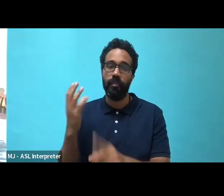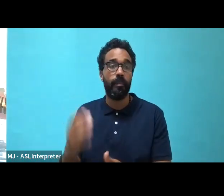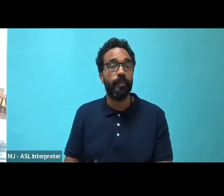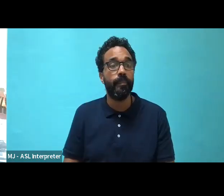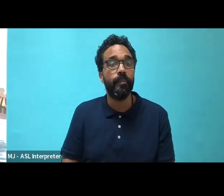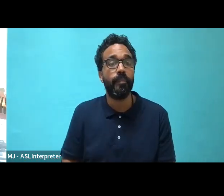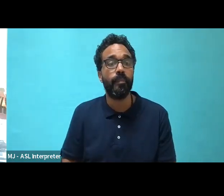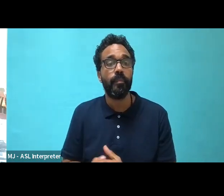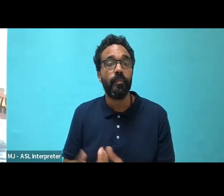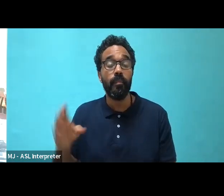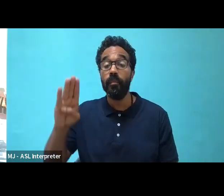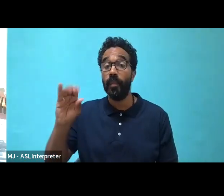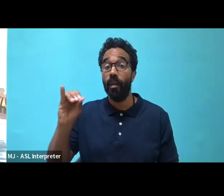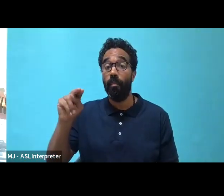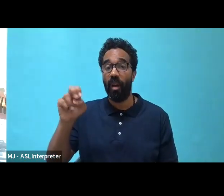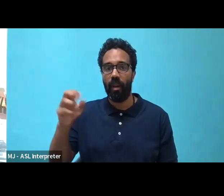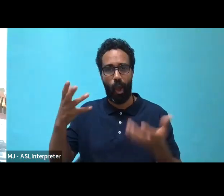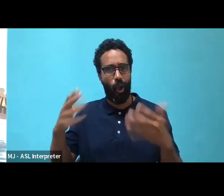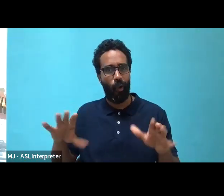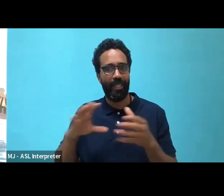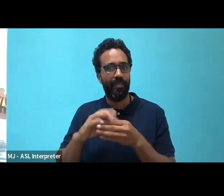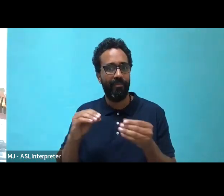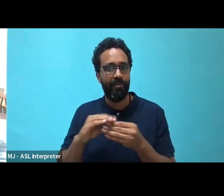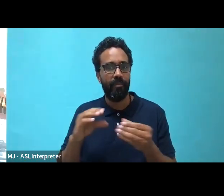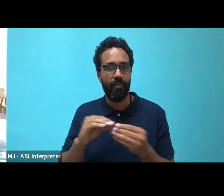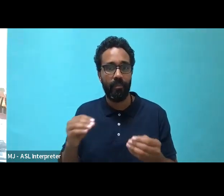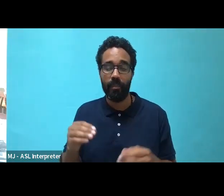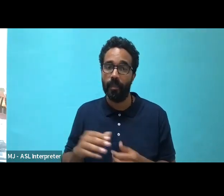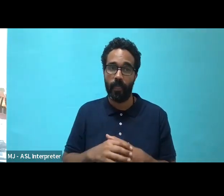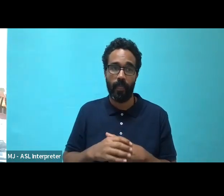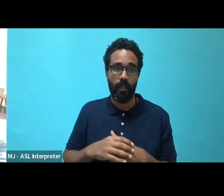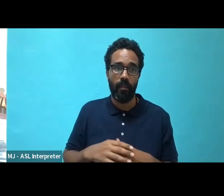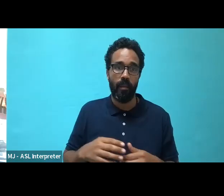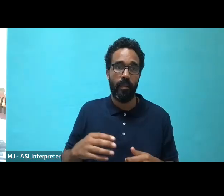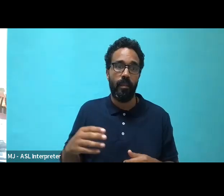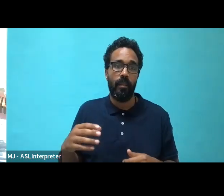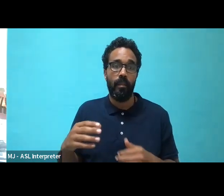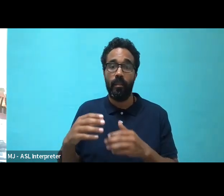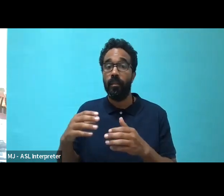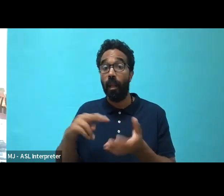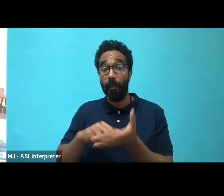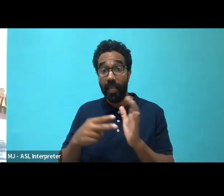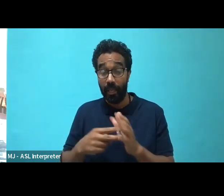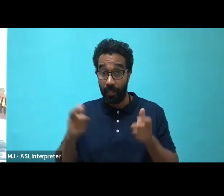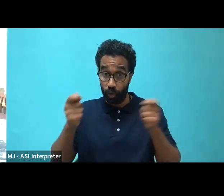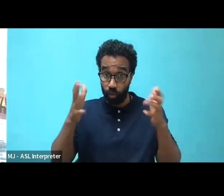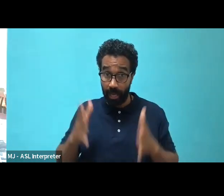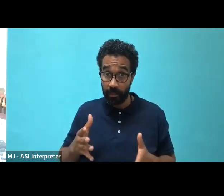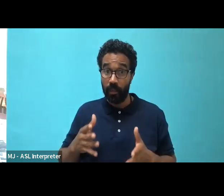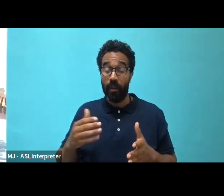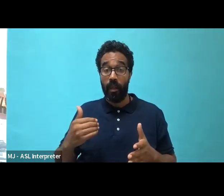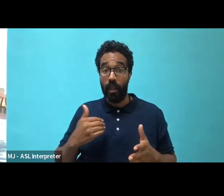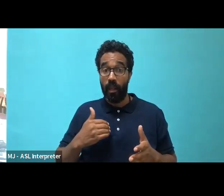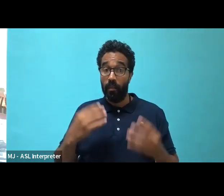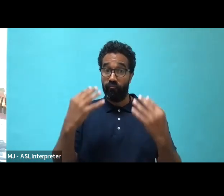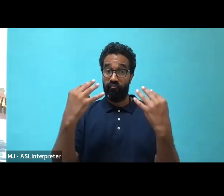And Bonnie said this, you know, it's not having every staff and public facing message come from the director, even if you could nail it.